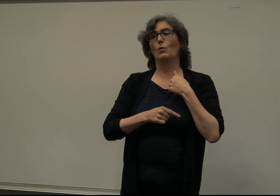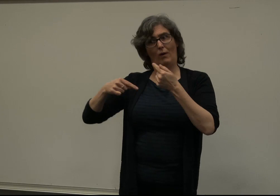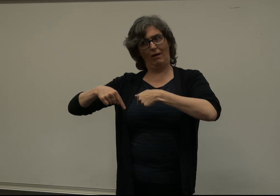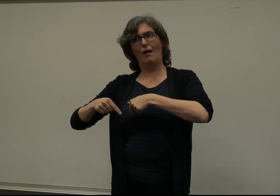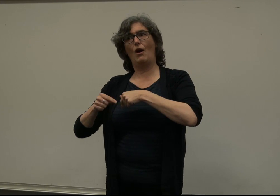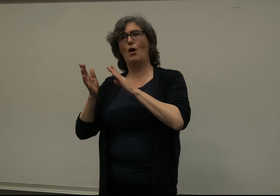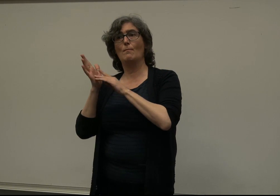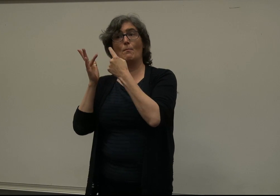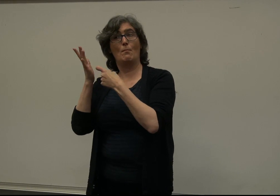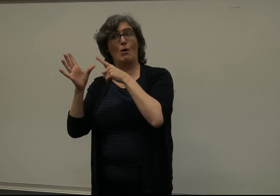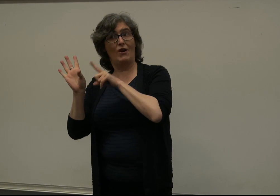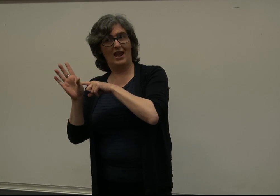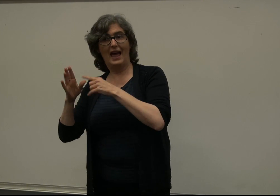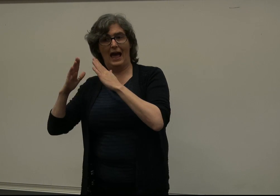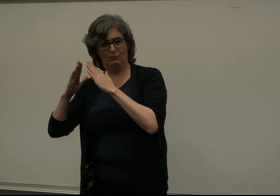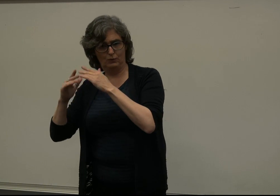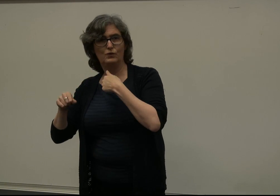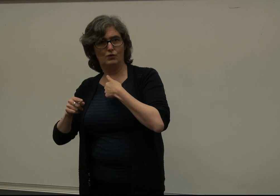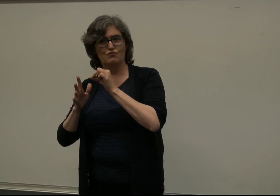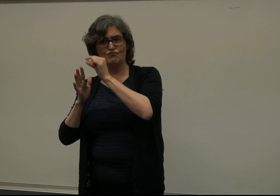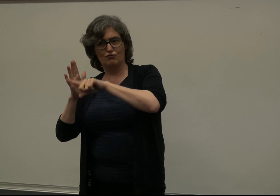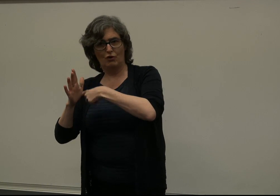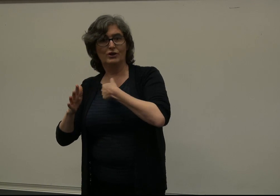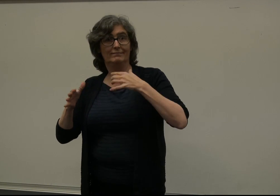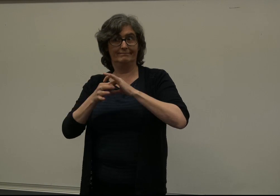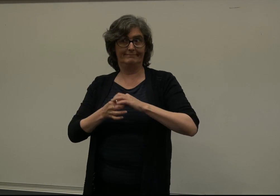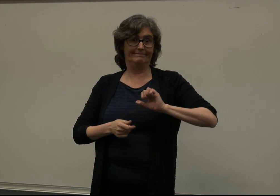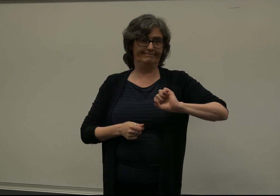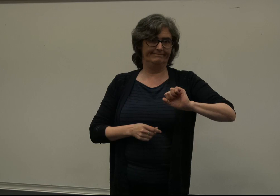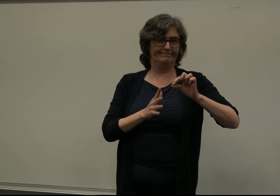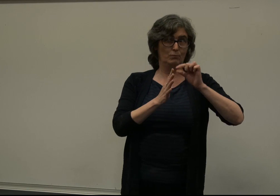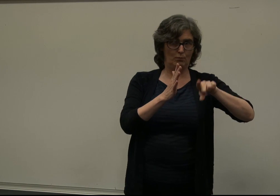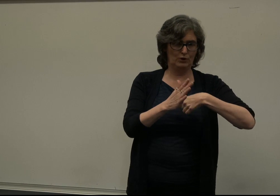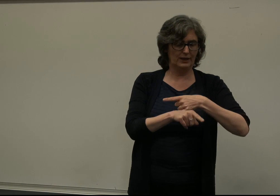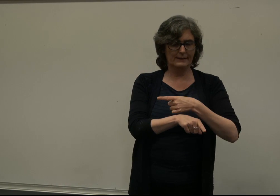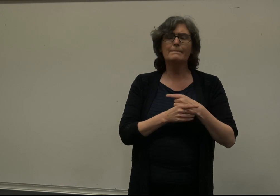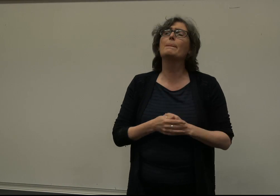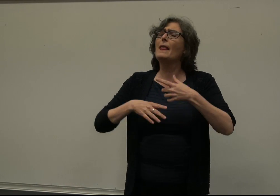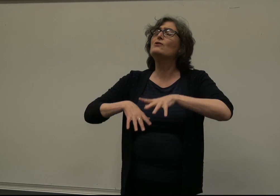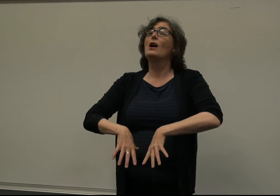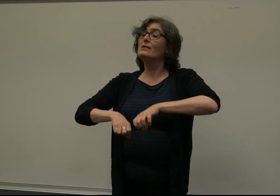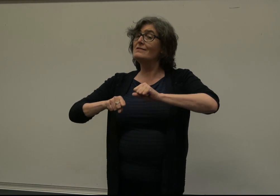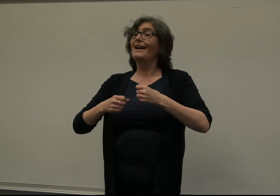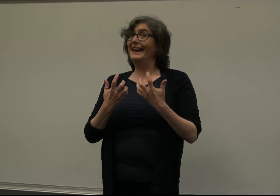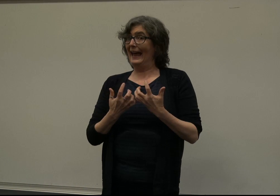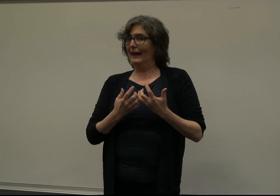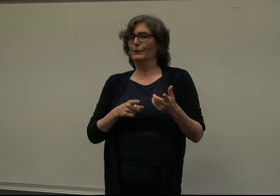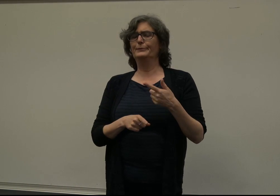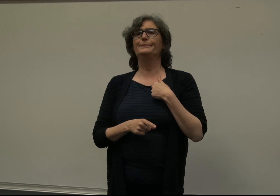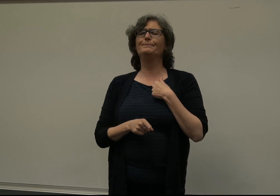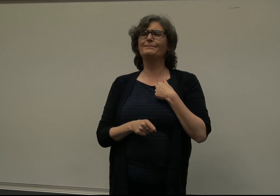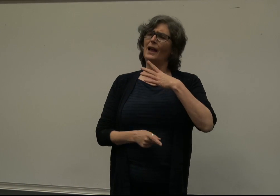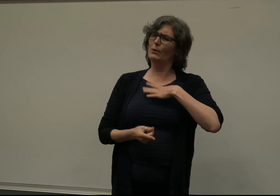So I would like to start by saying something about what bilingualism